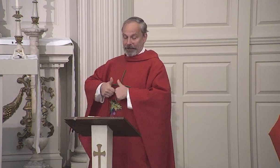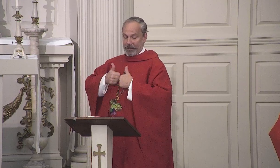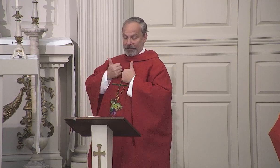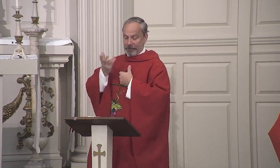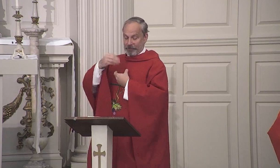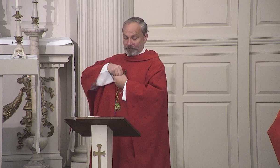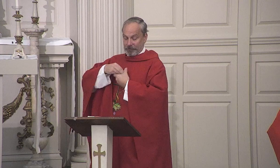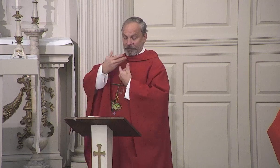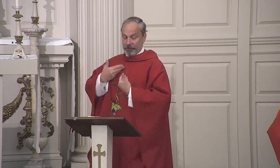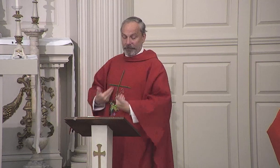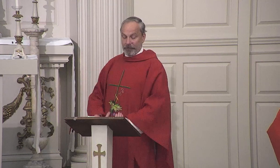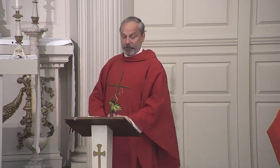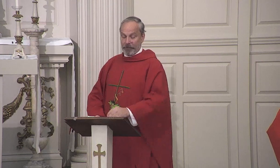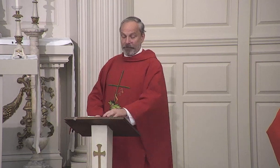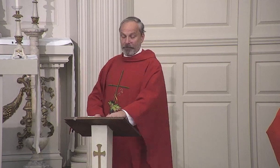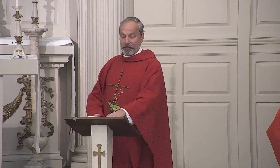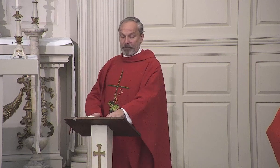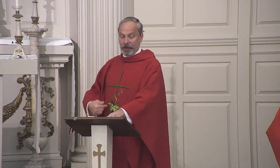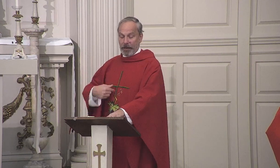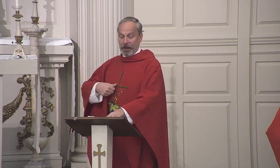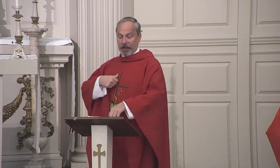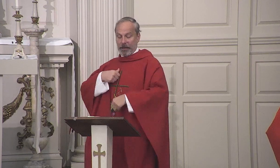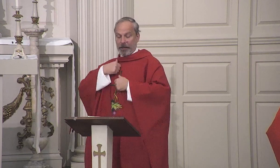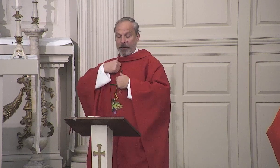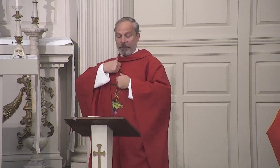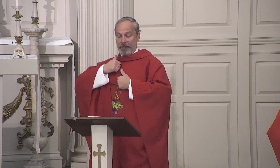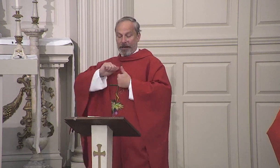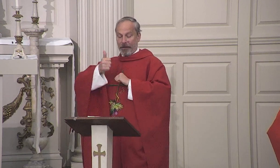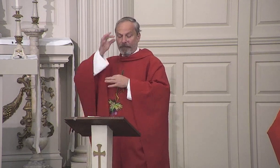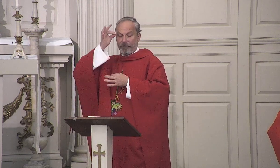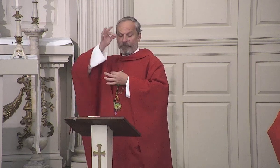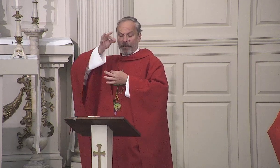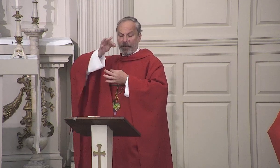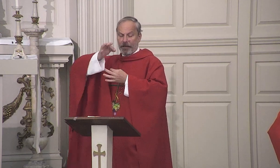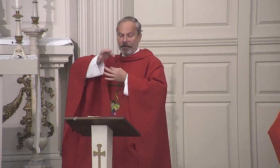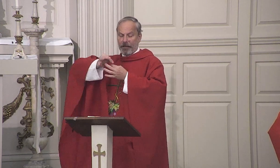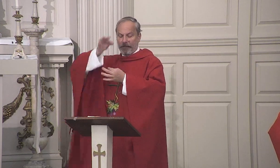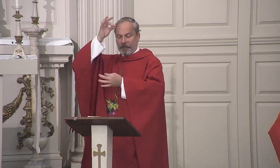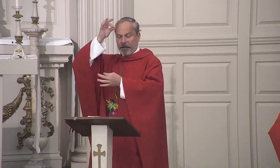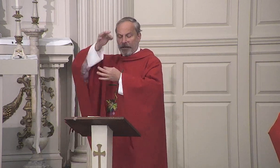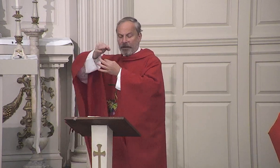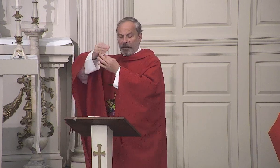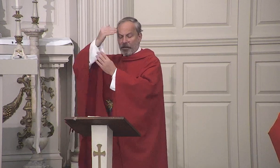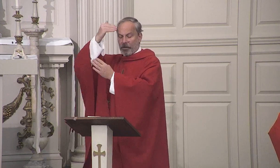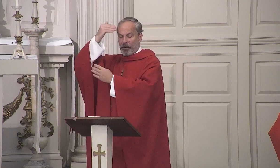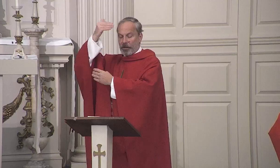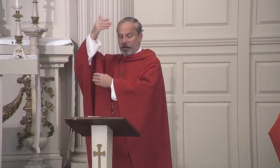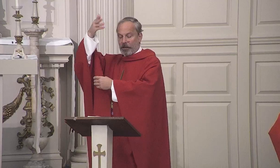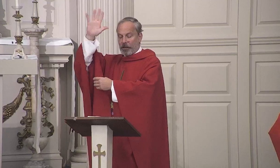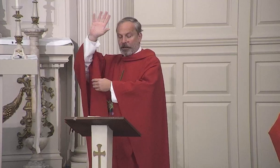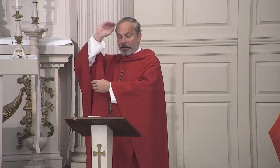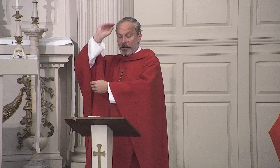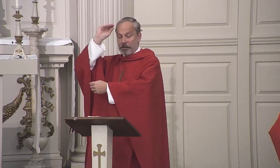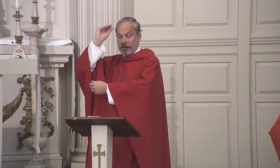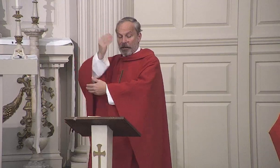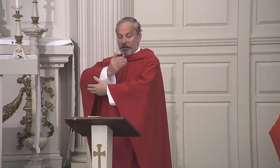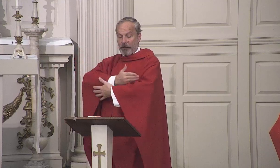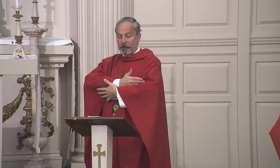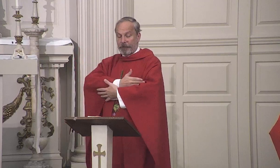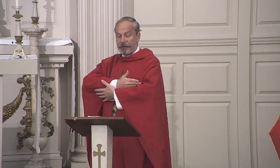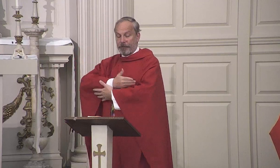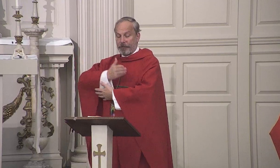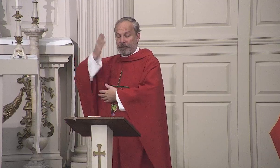but Christ lives in me. I live by faith in the Son of God,